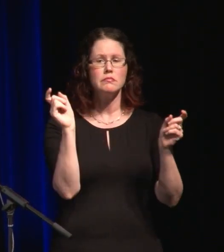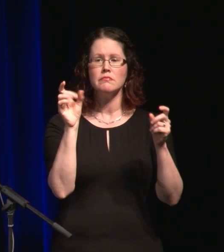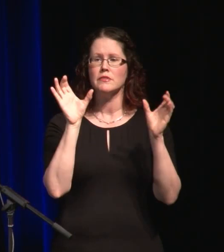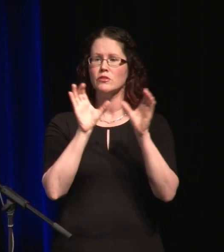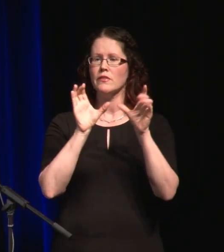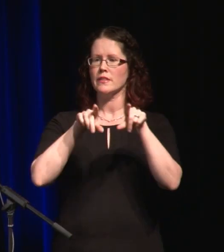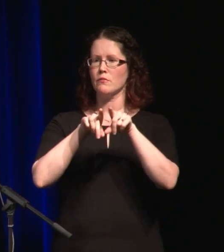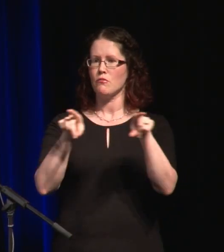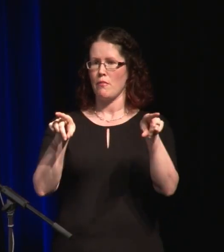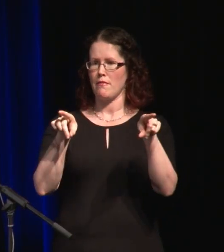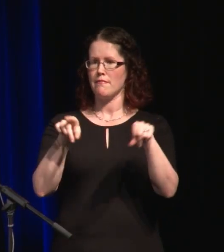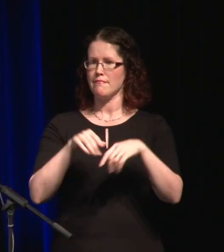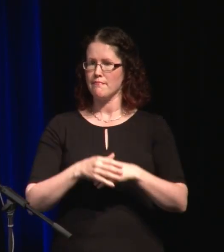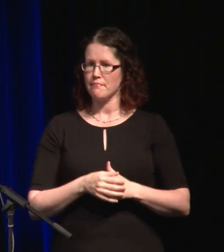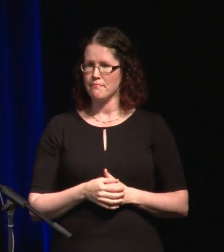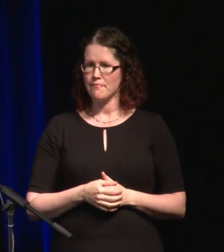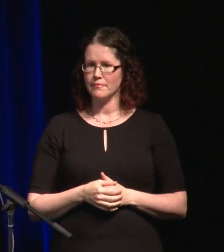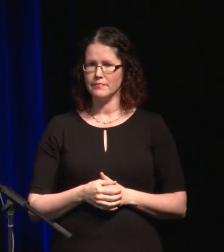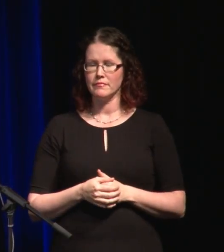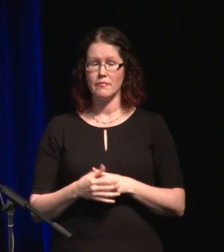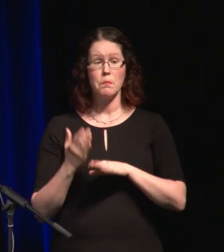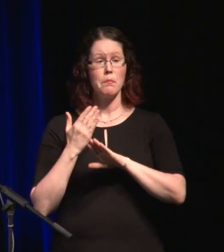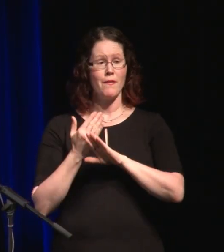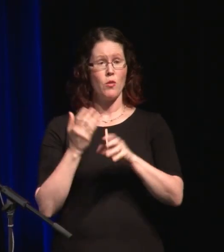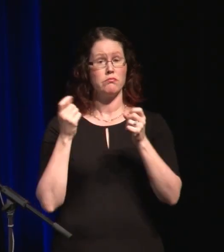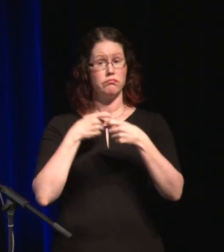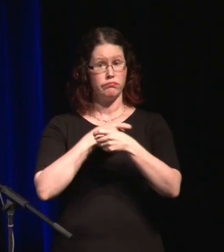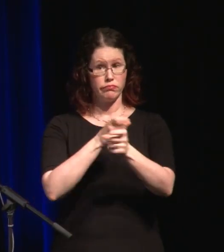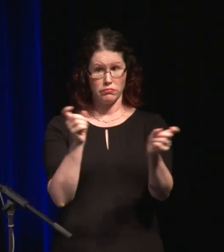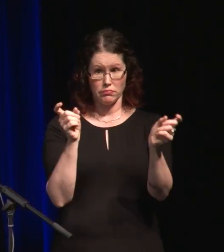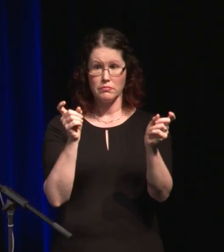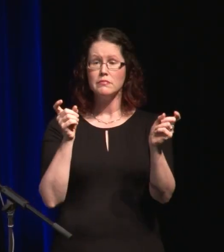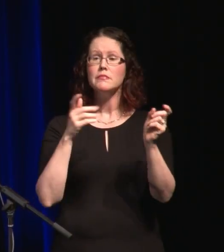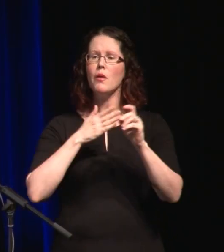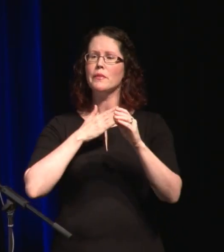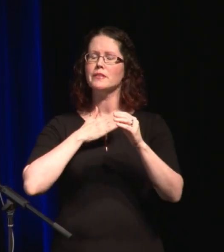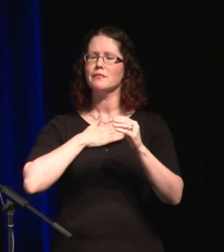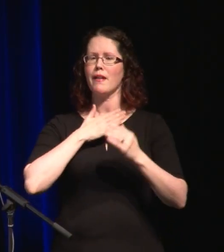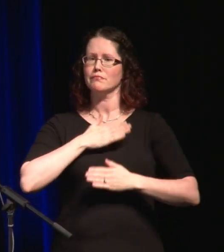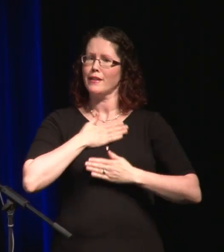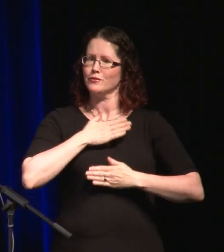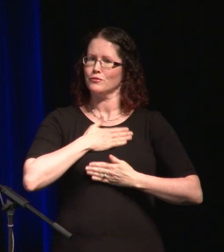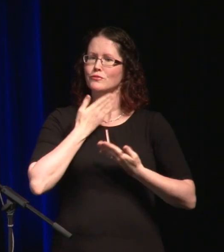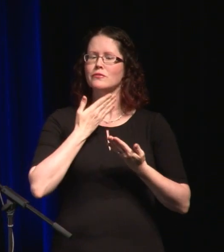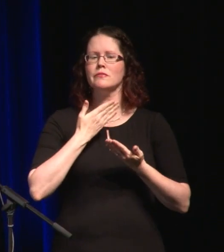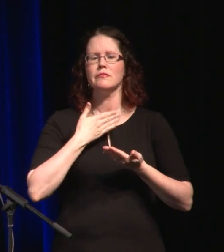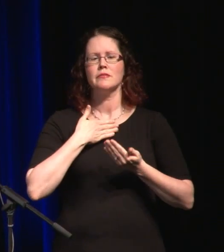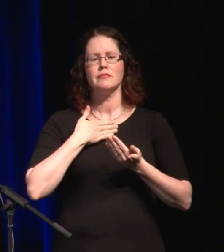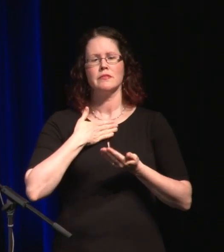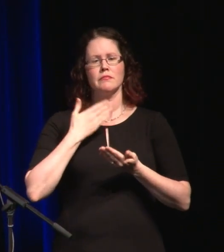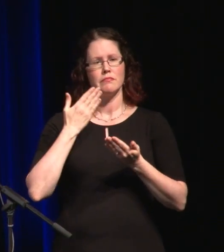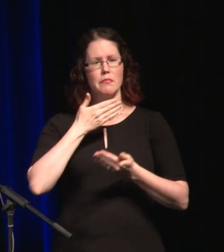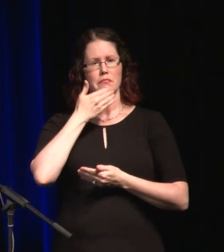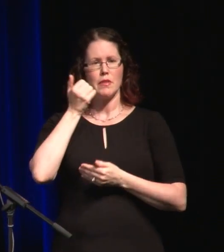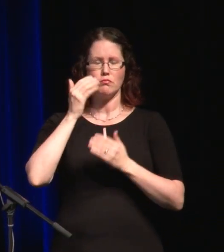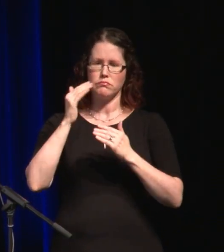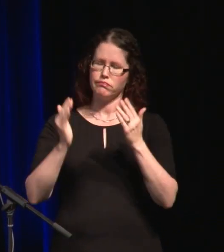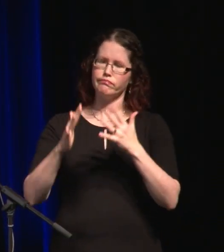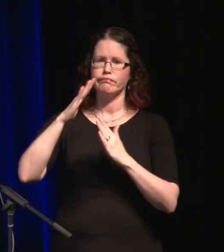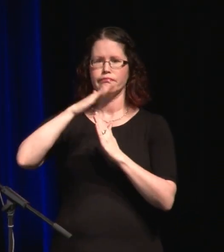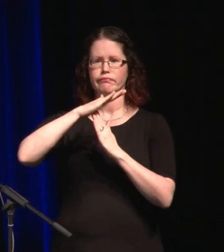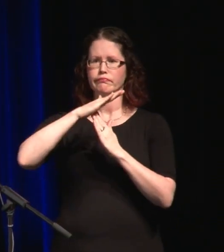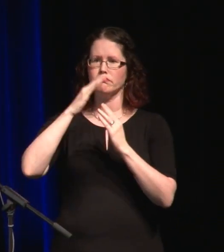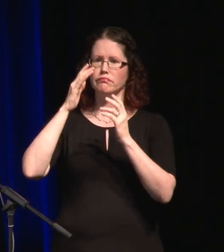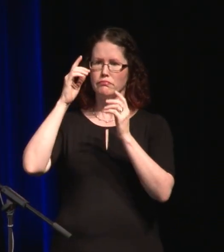and certificates. Before we do, it is my distinct pleasure to present the highest recognition the college